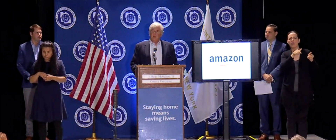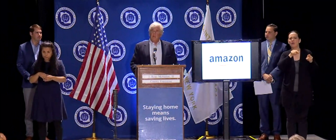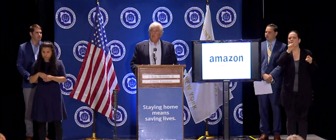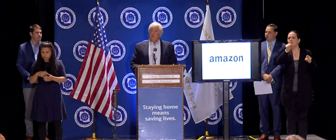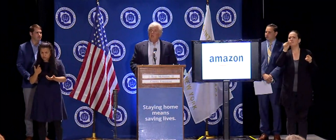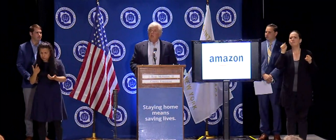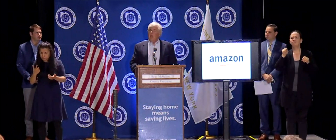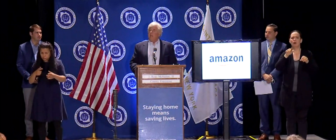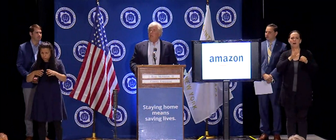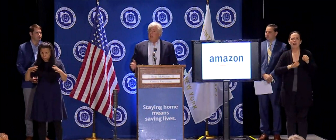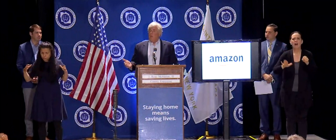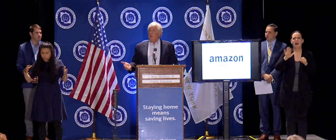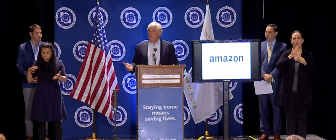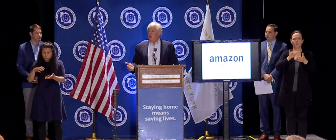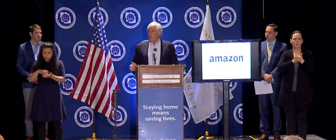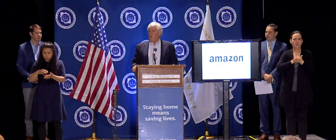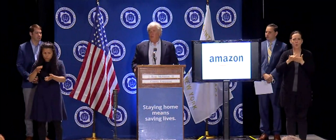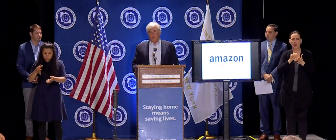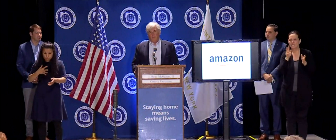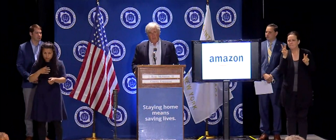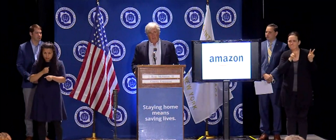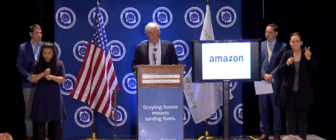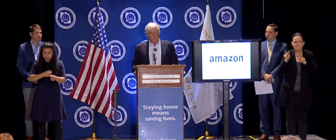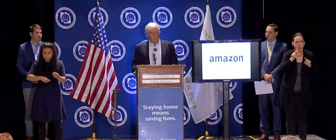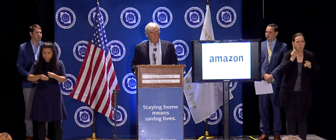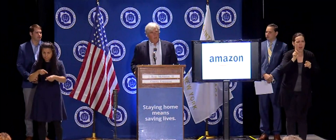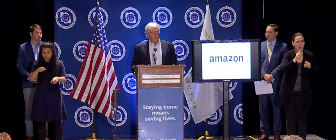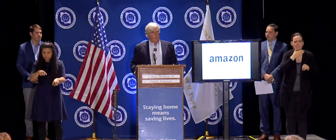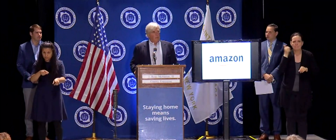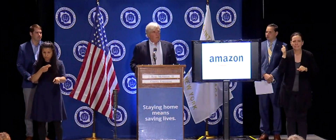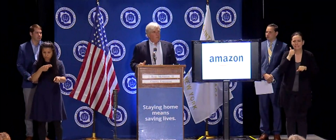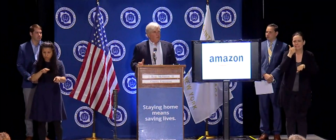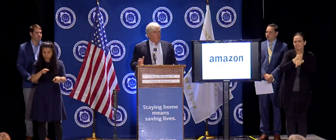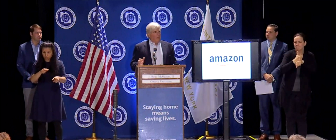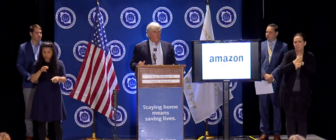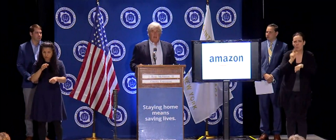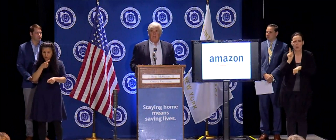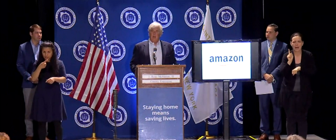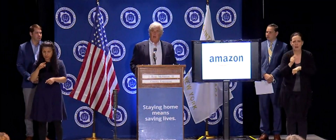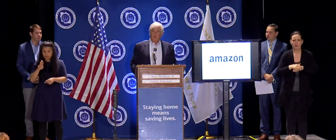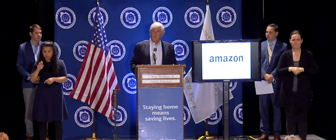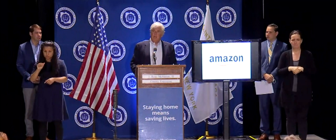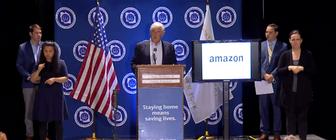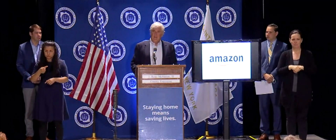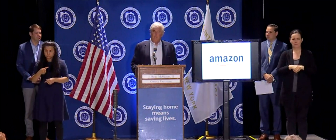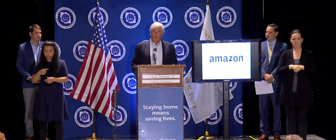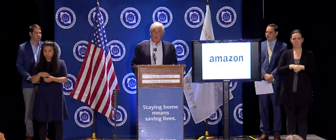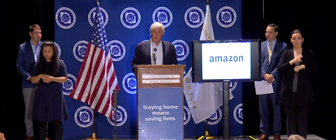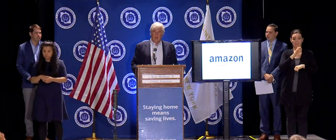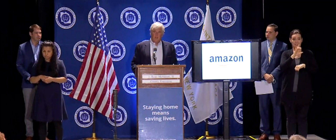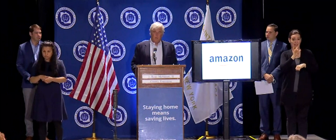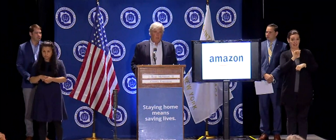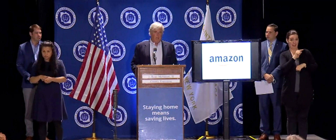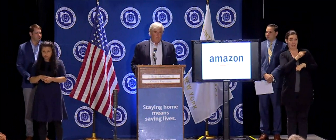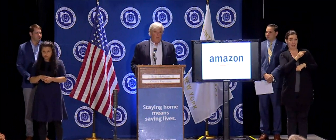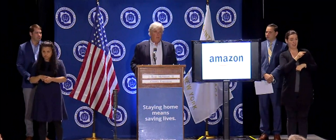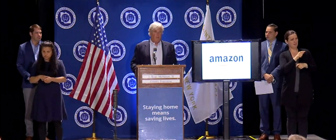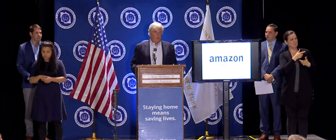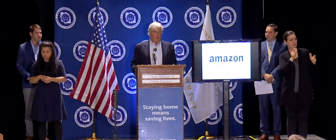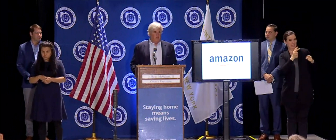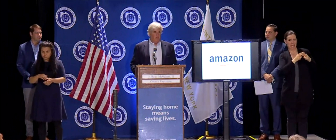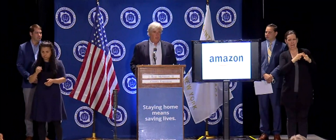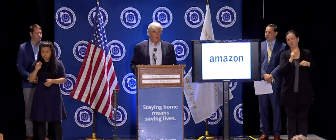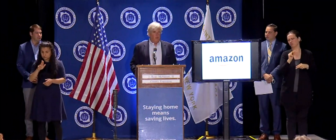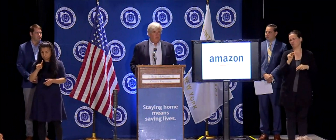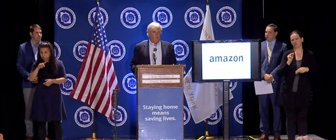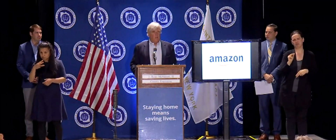region, and equally so to the city. Because Clay is not nearly as big a name or recognizable a name as the